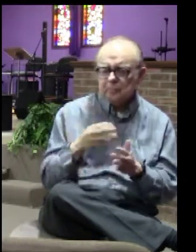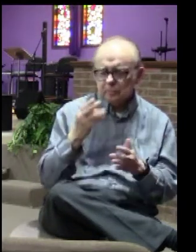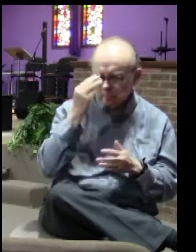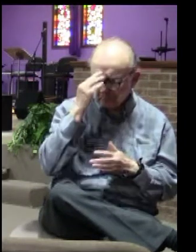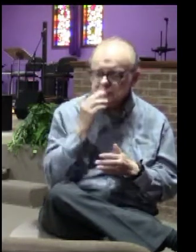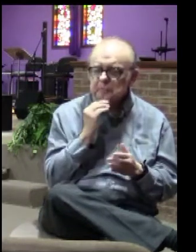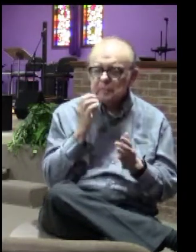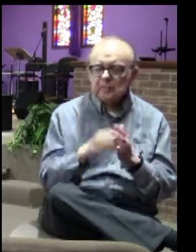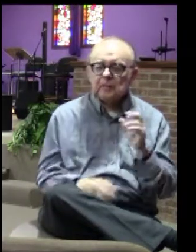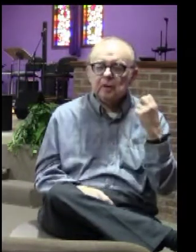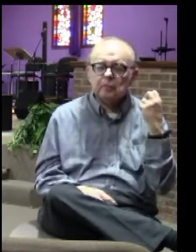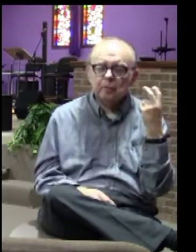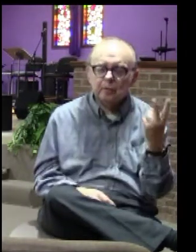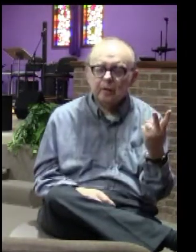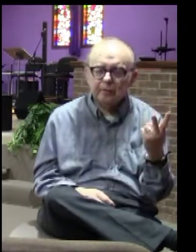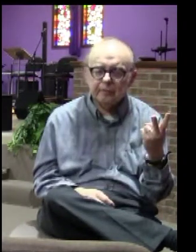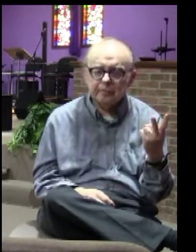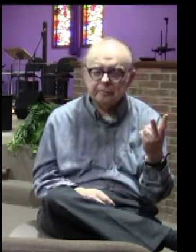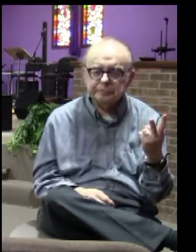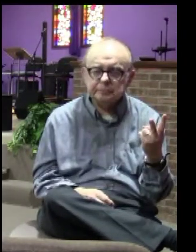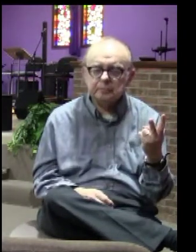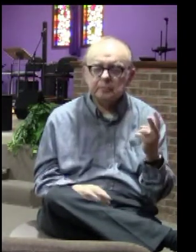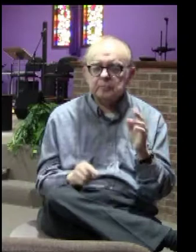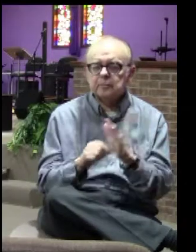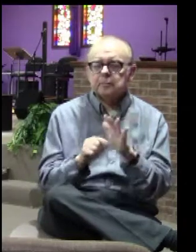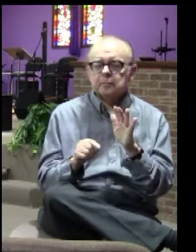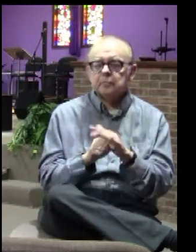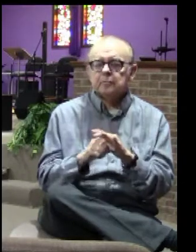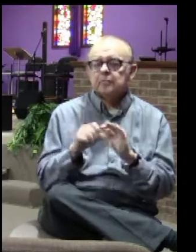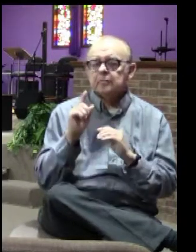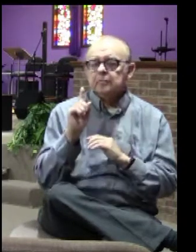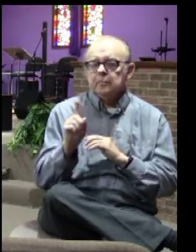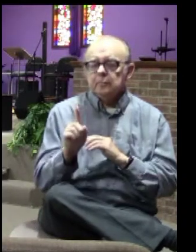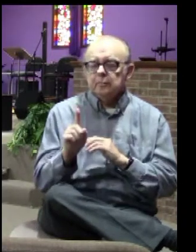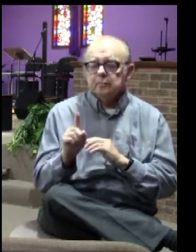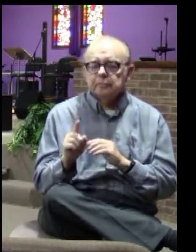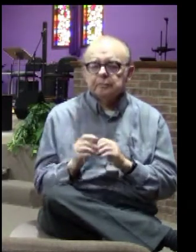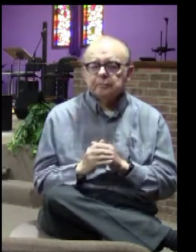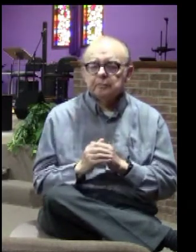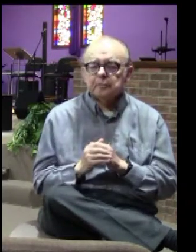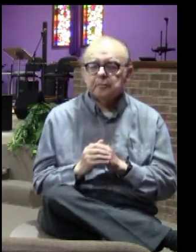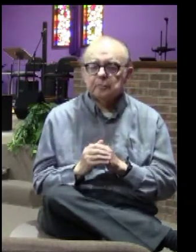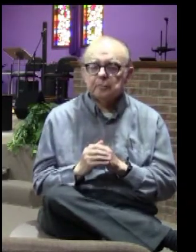Hebrews chapter 12, in verse 1,